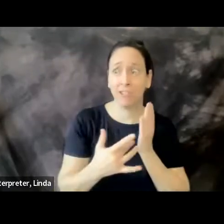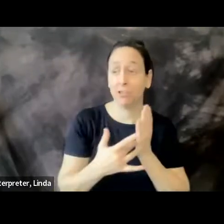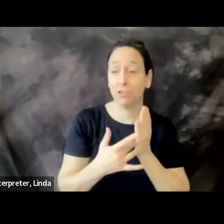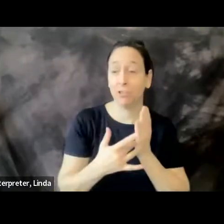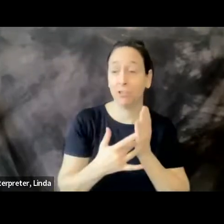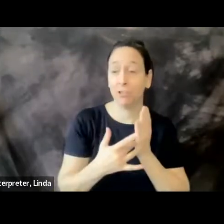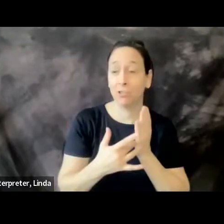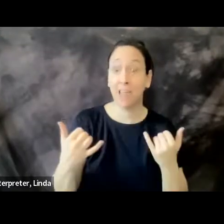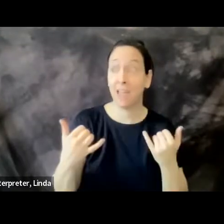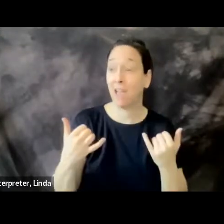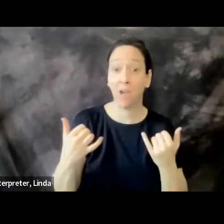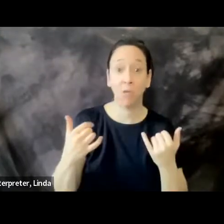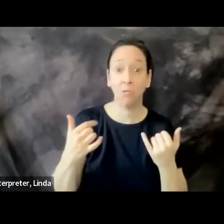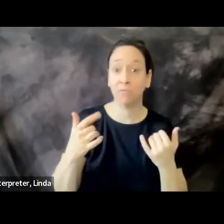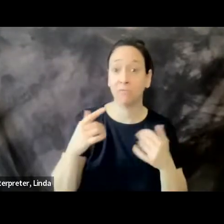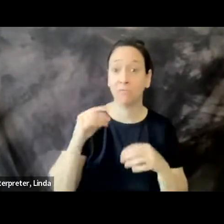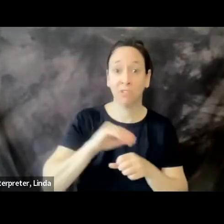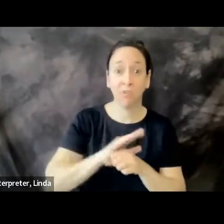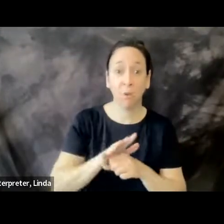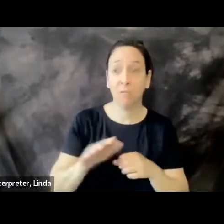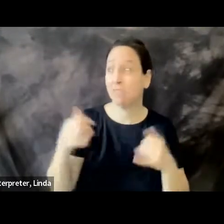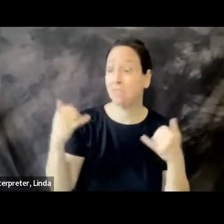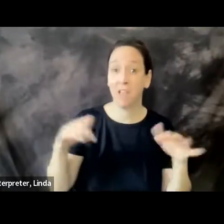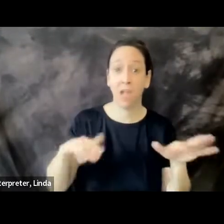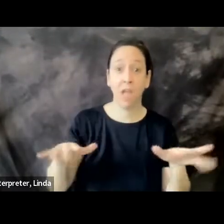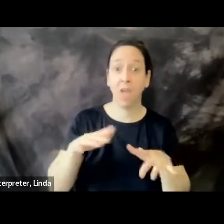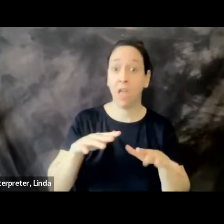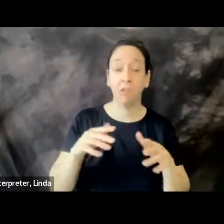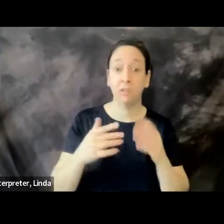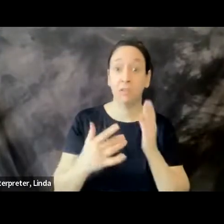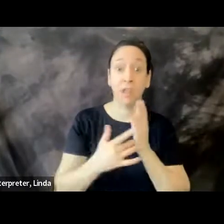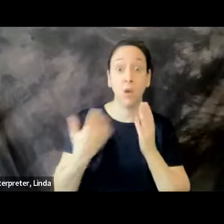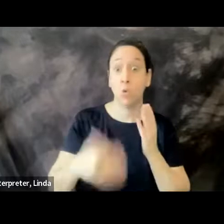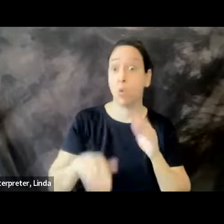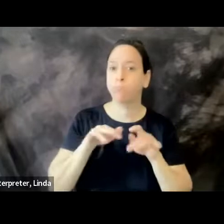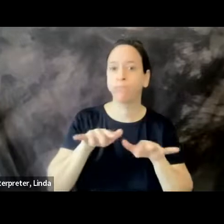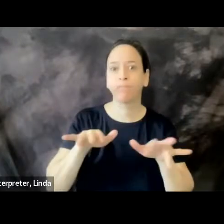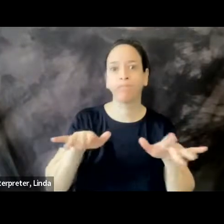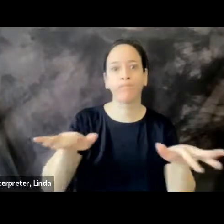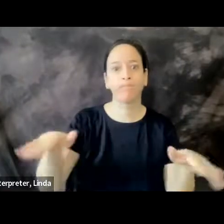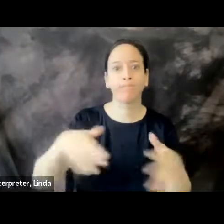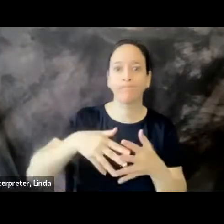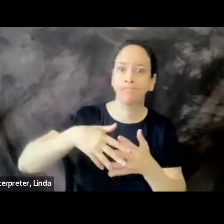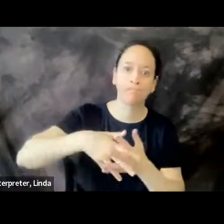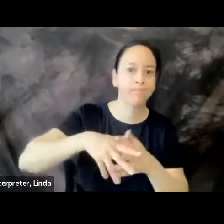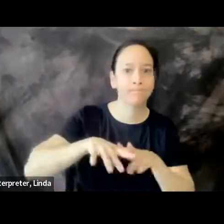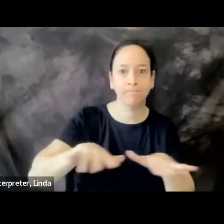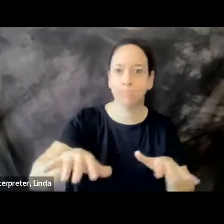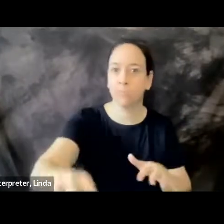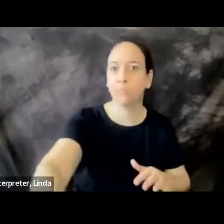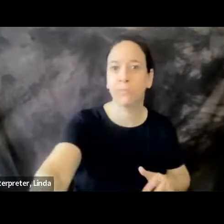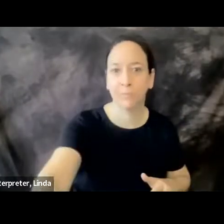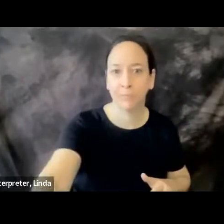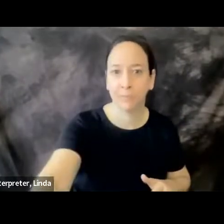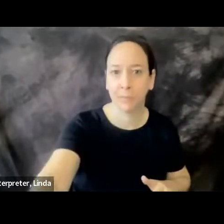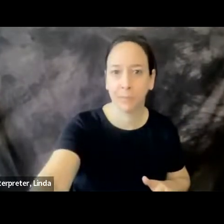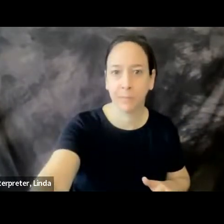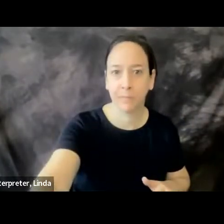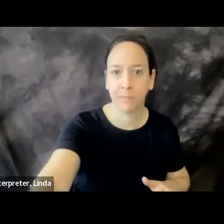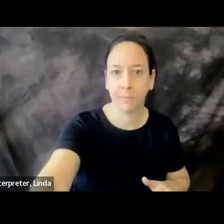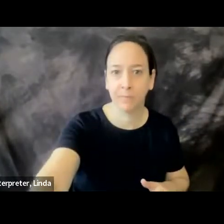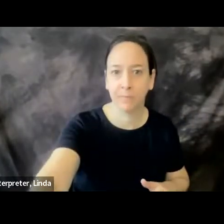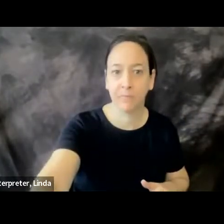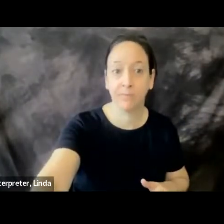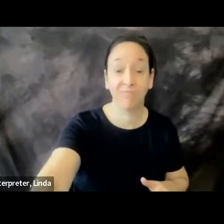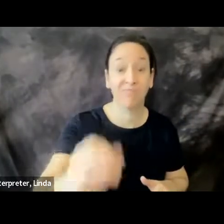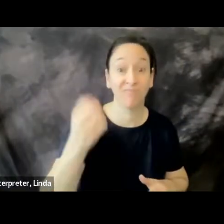students. And this is true whether we're talking about education in the K-12 context or whether we're talking about